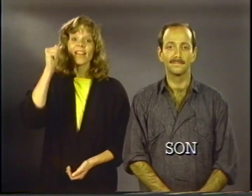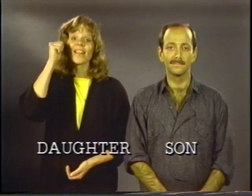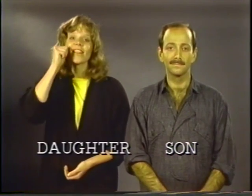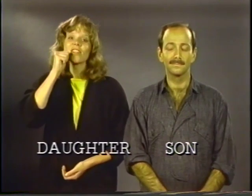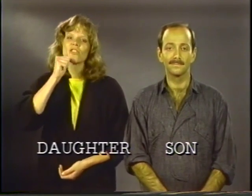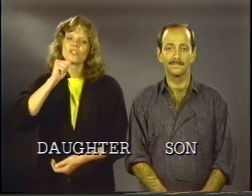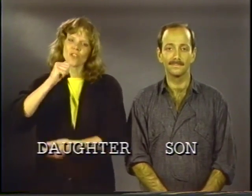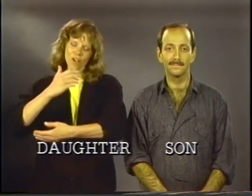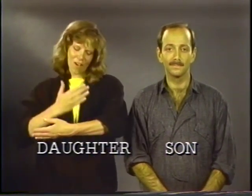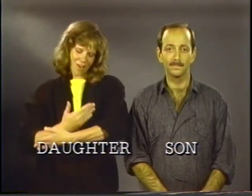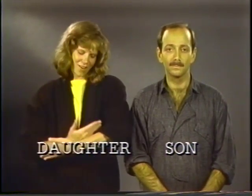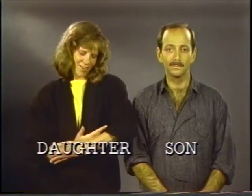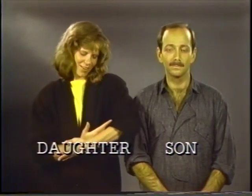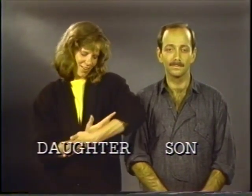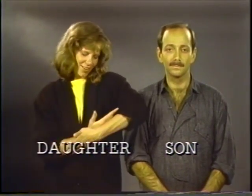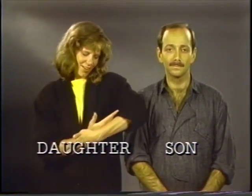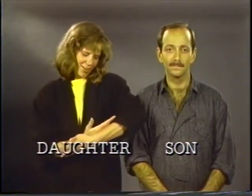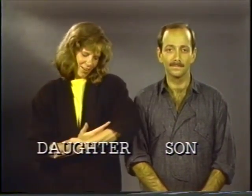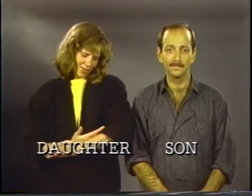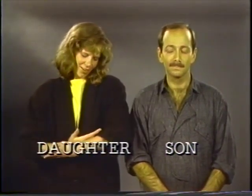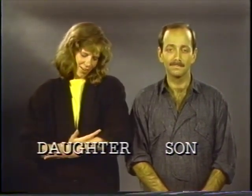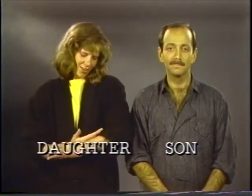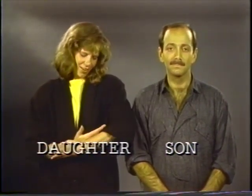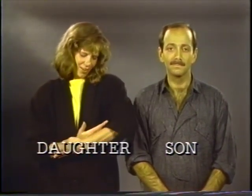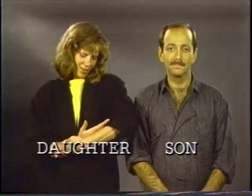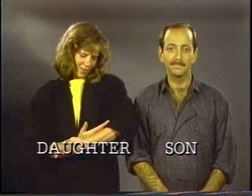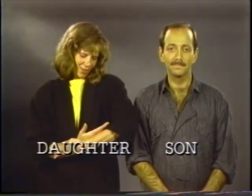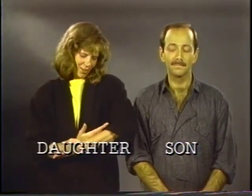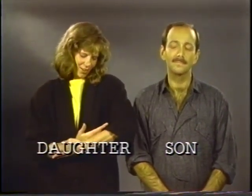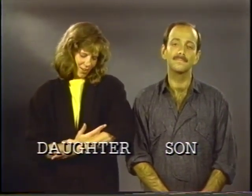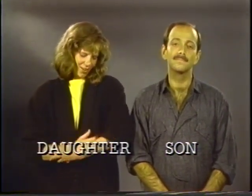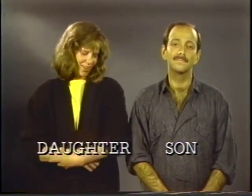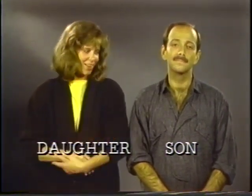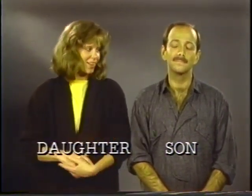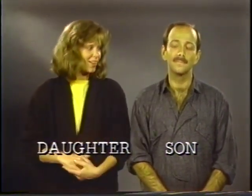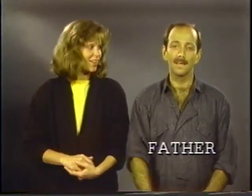Daughter, the sign shows a girl baby. Father,